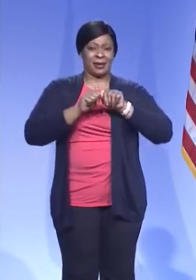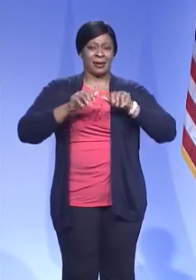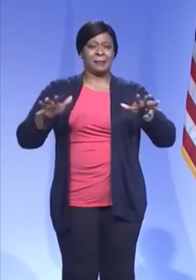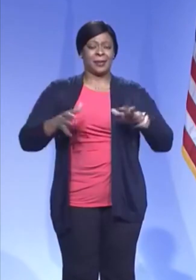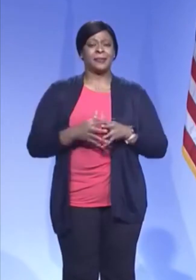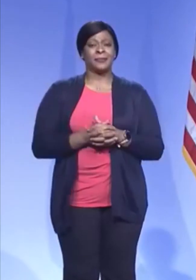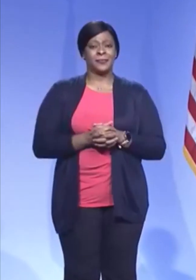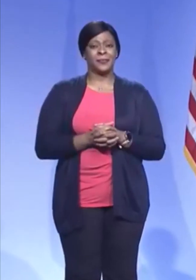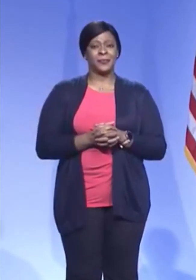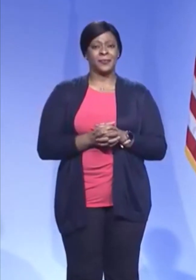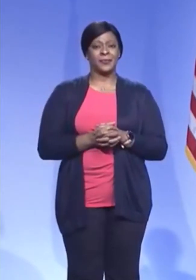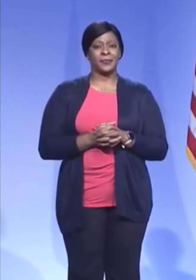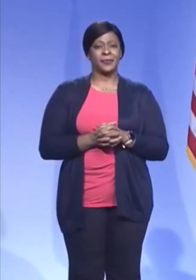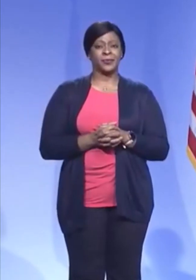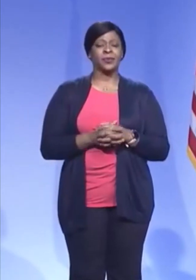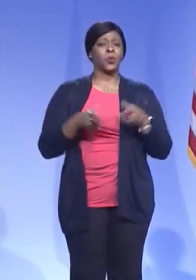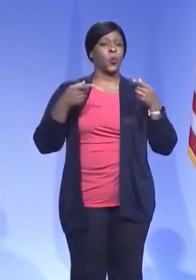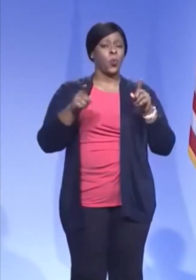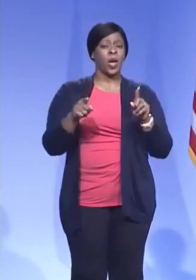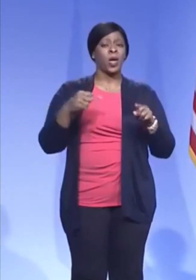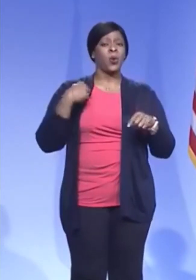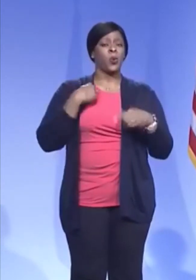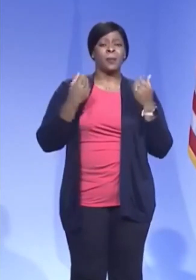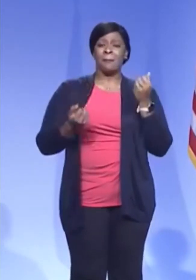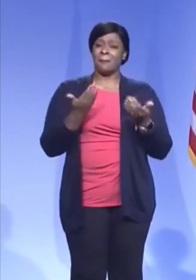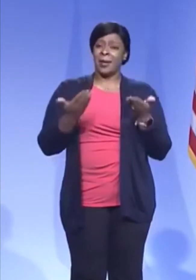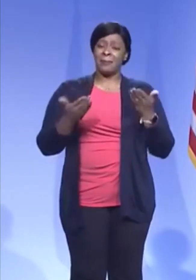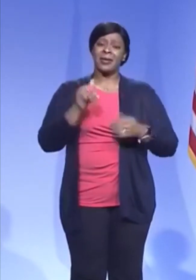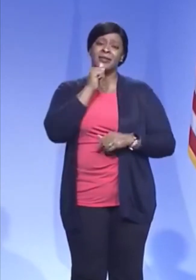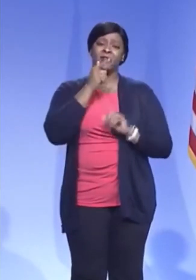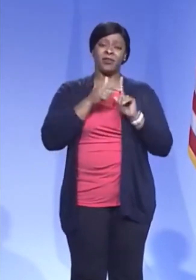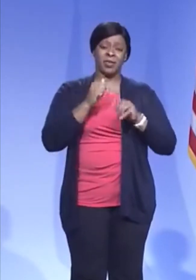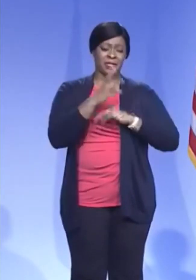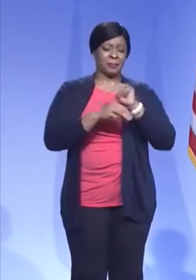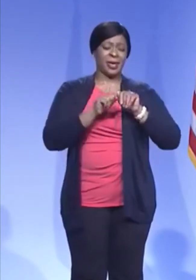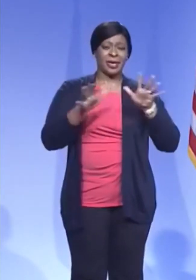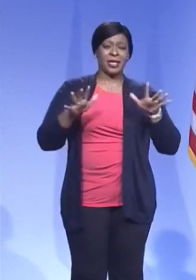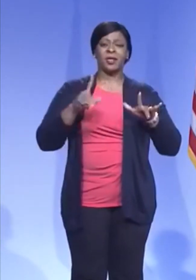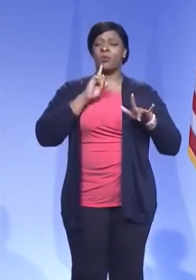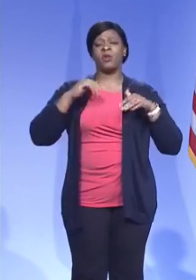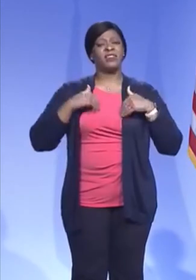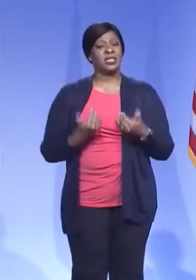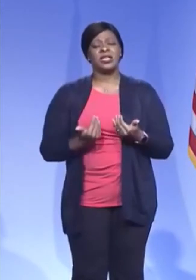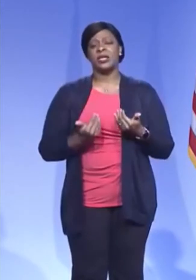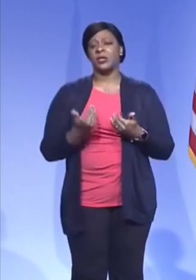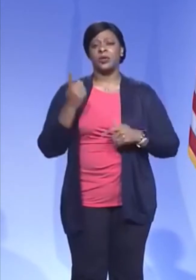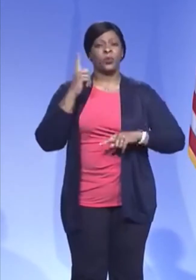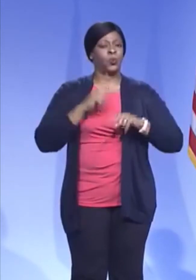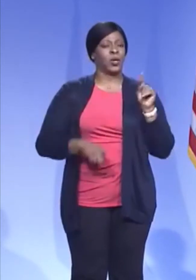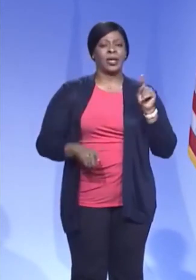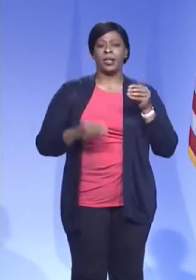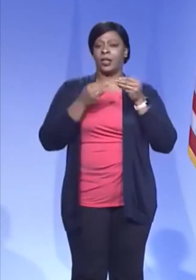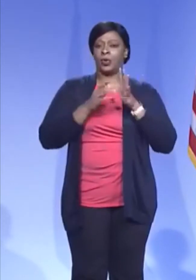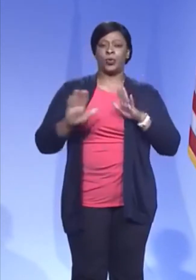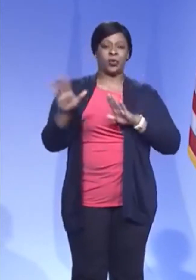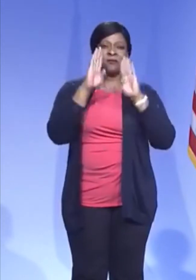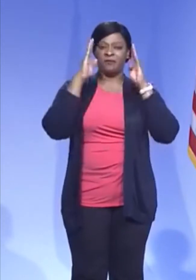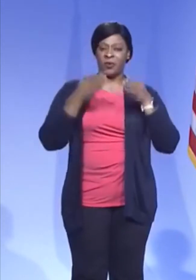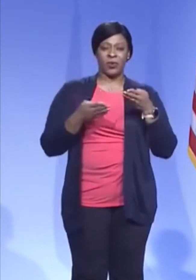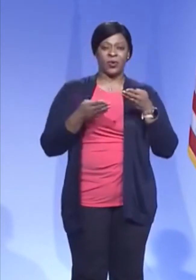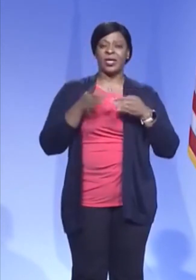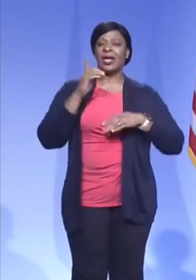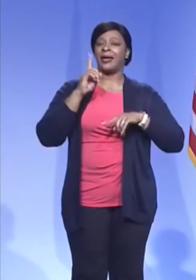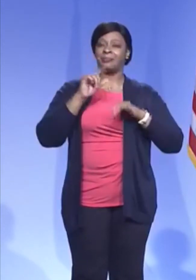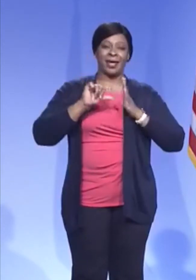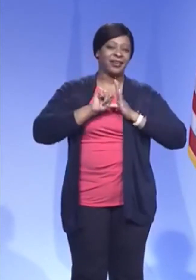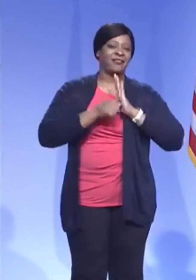While we all may be suffering from pandemic fatigue, we can't lose focus. I can't emphasize